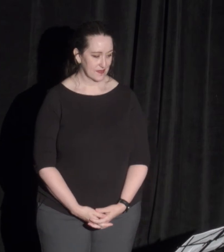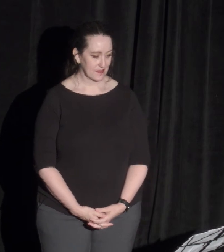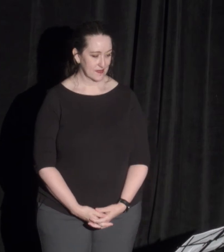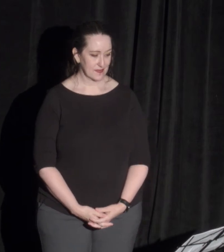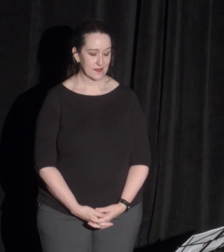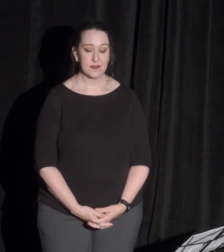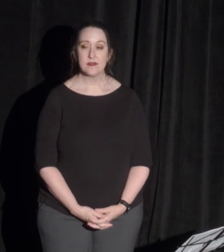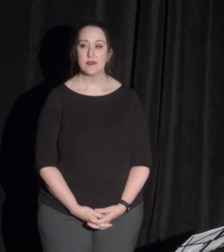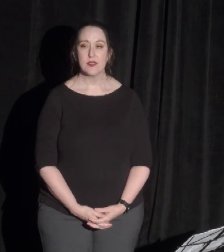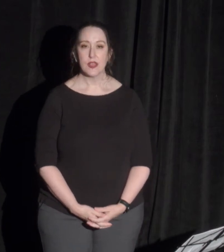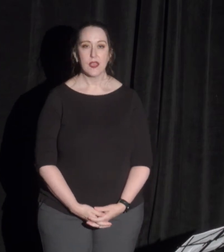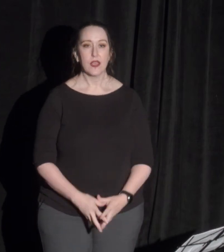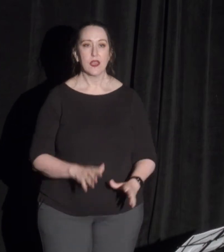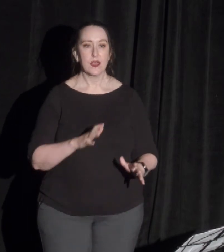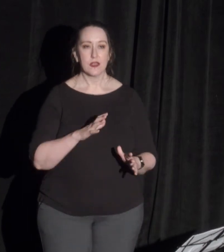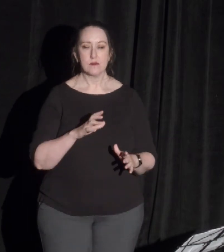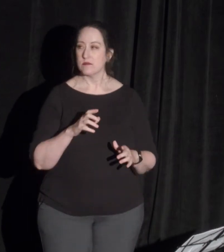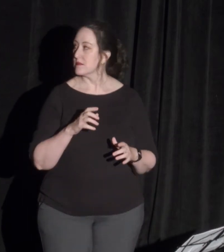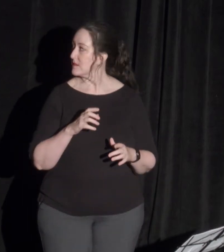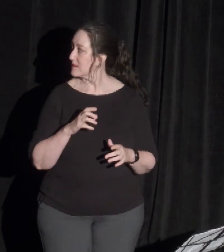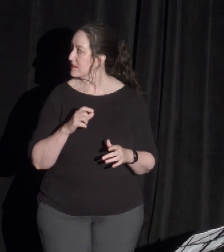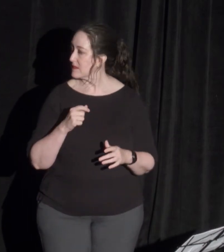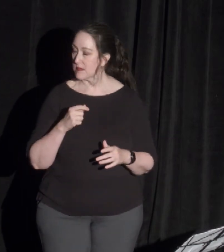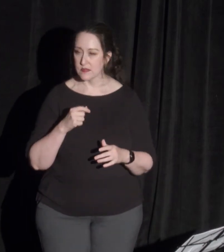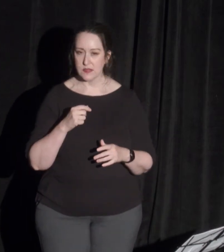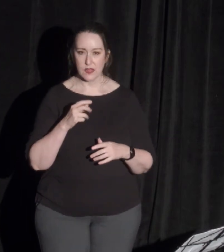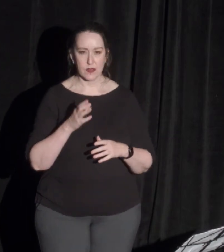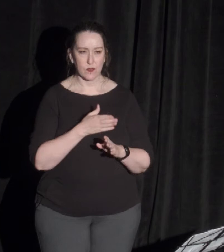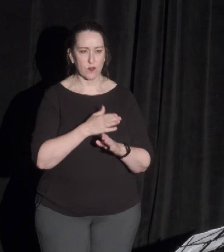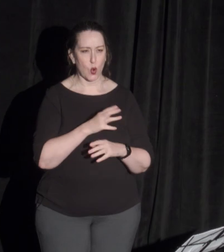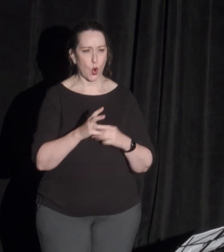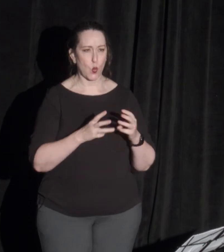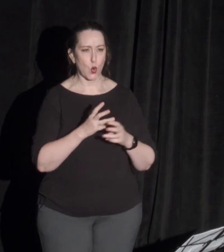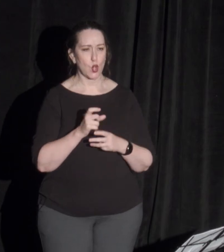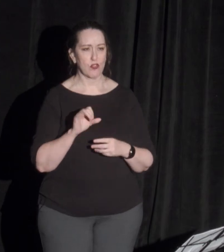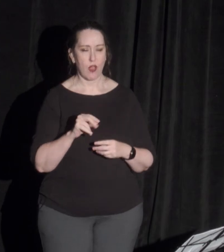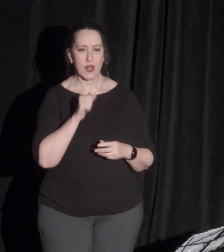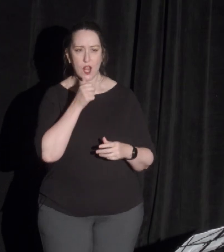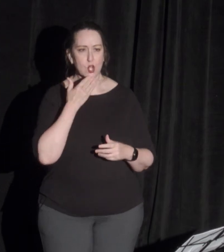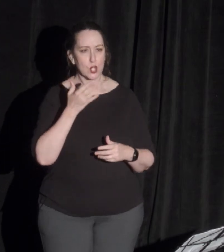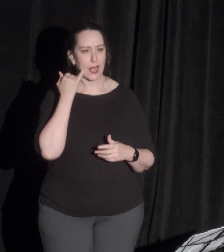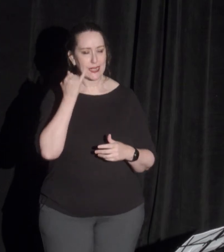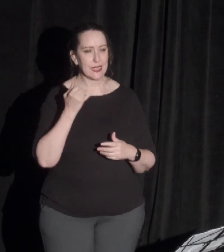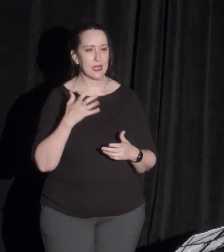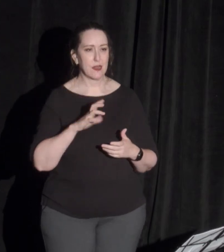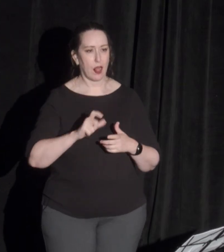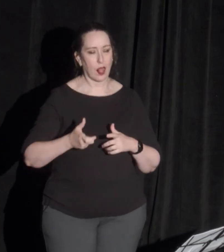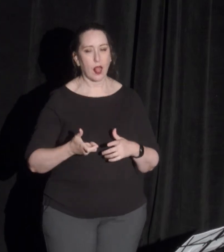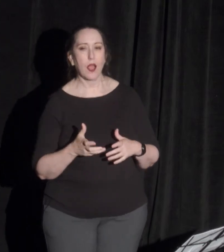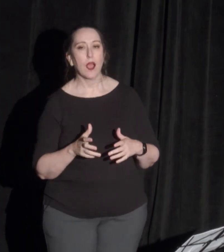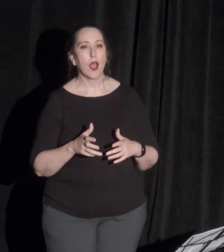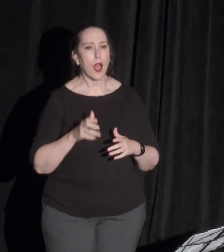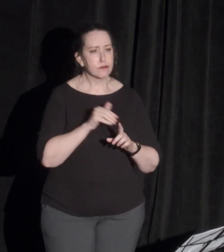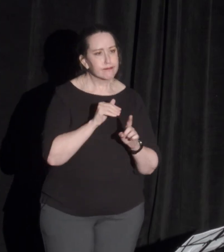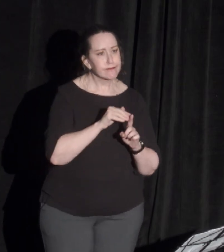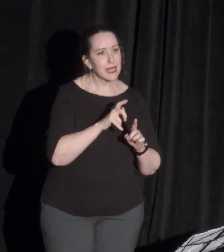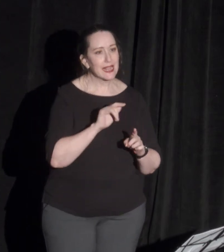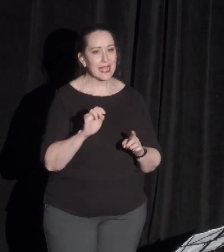Don't tear your meniscus right before Worldcon. It's not a good idea. So much as I badgered, Lee only provided me with one